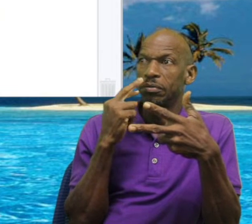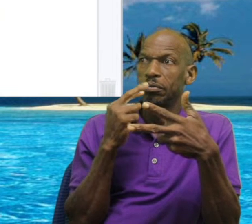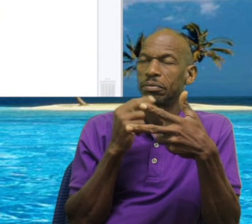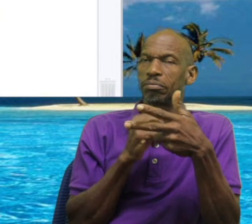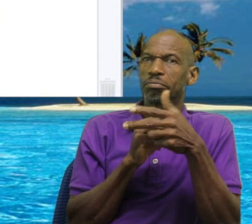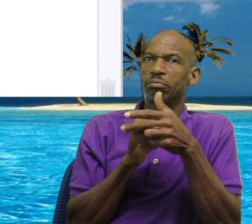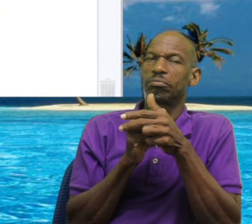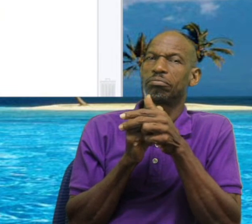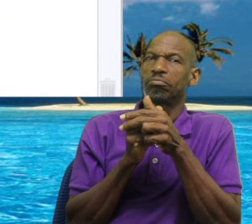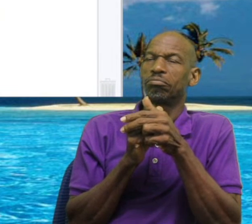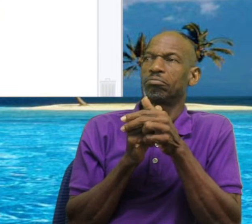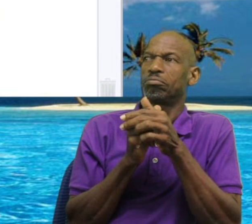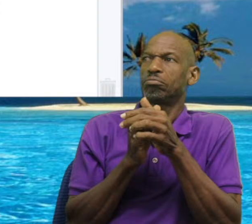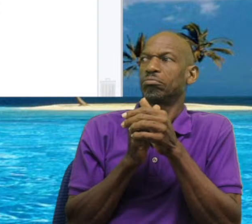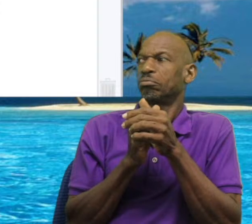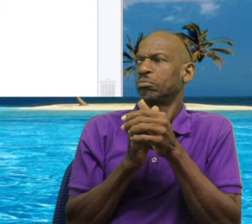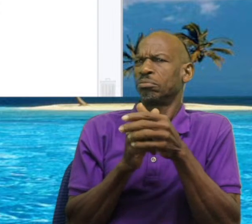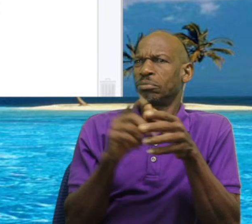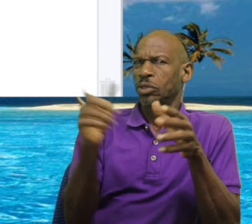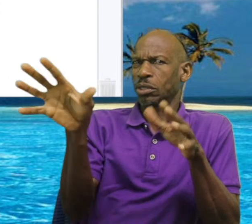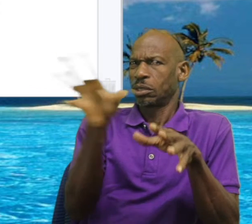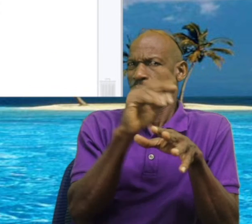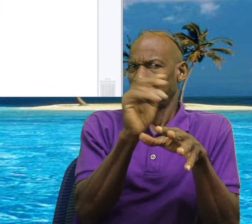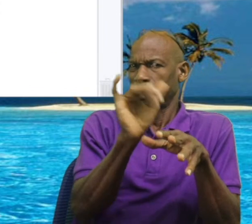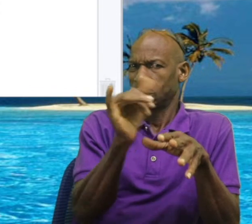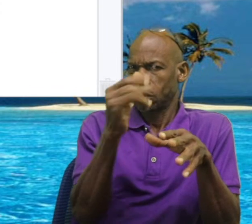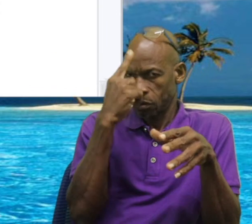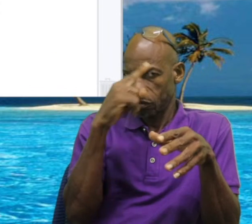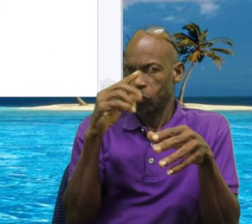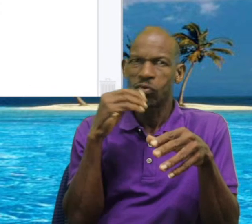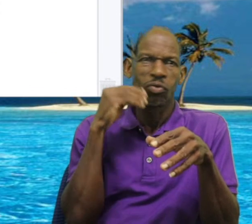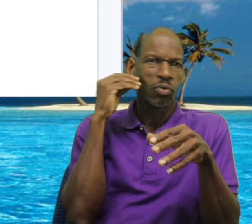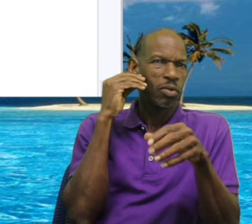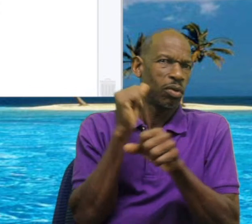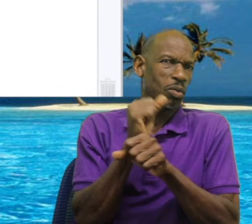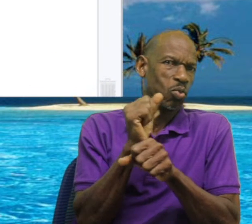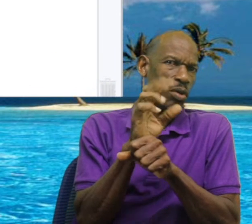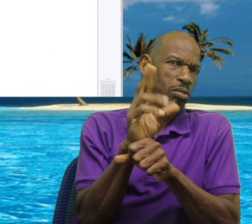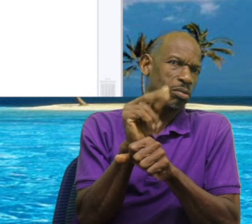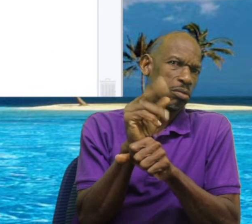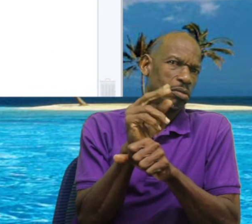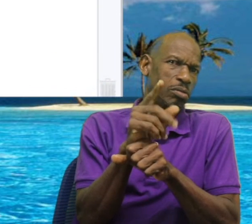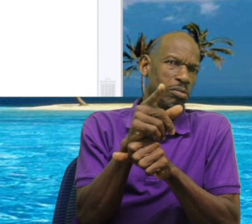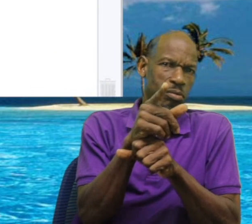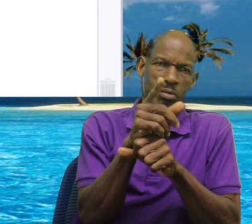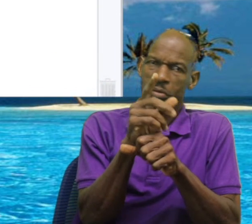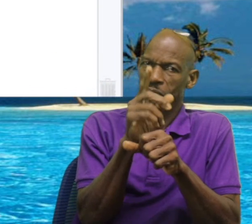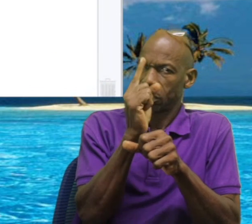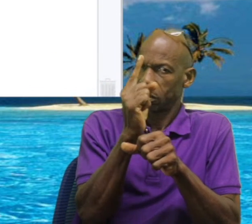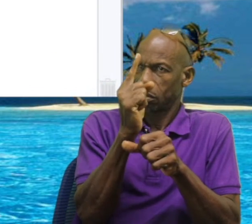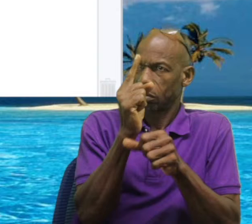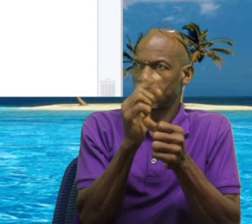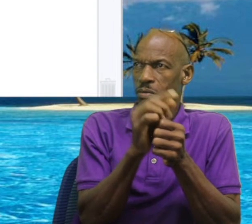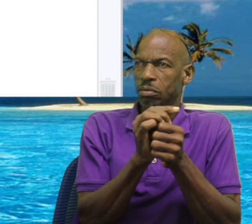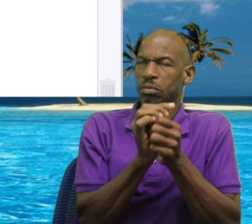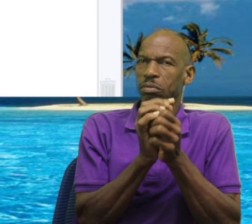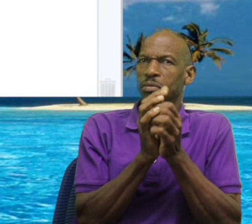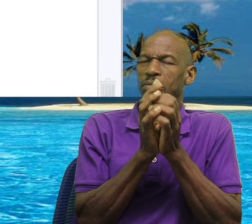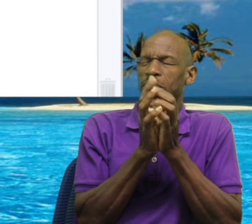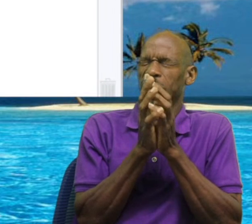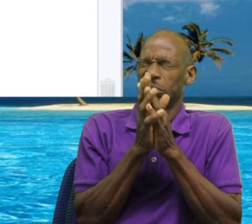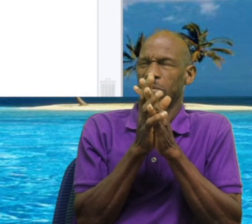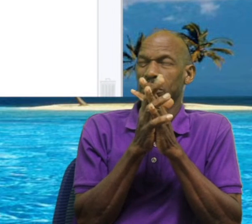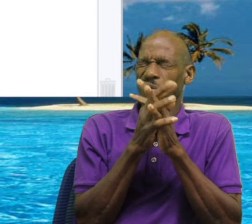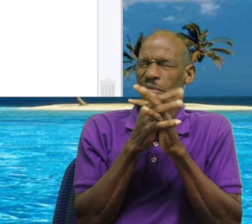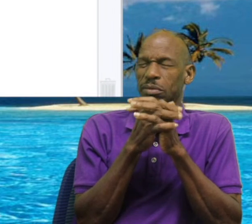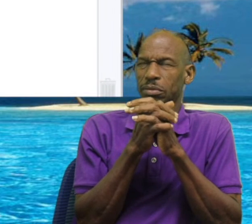home lesson. Don't give me back my same sentence, please. And the last one, number 3, sentence with